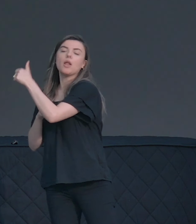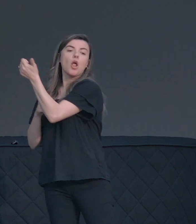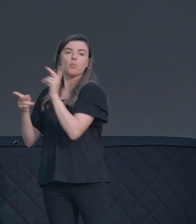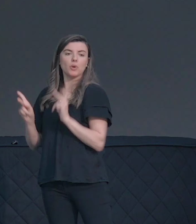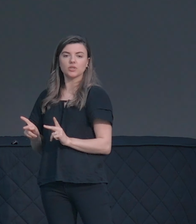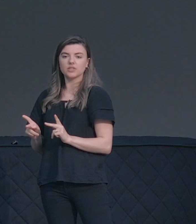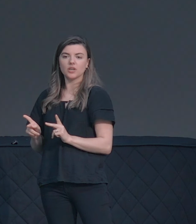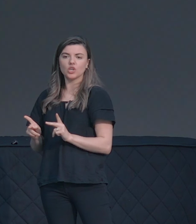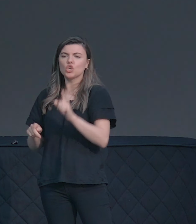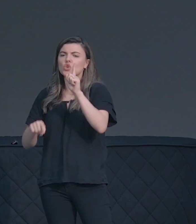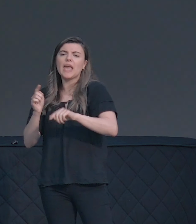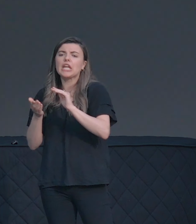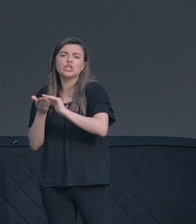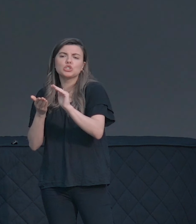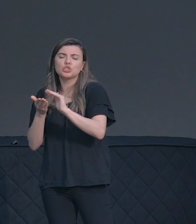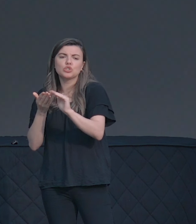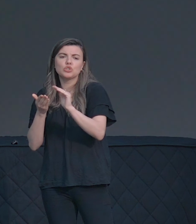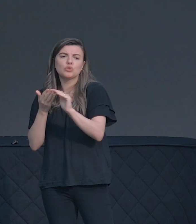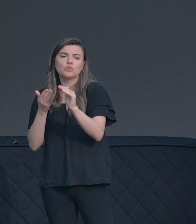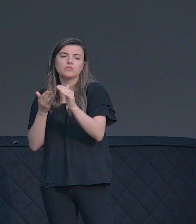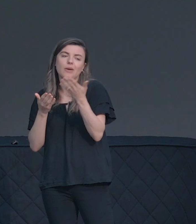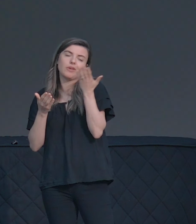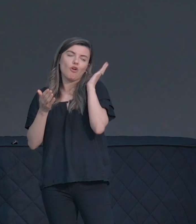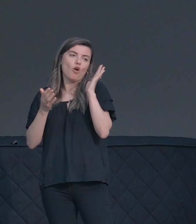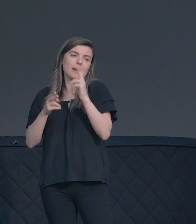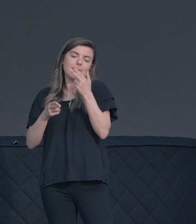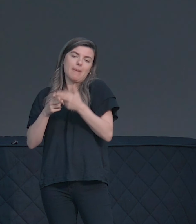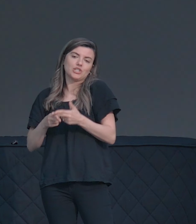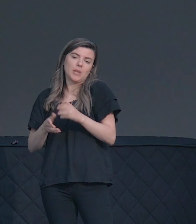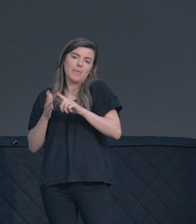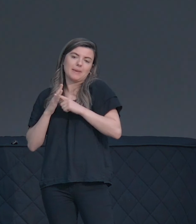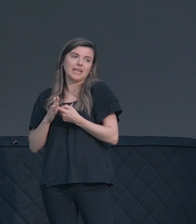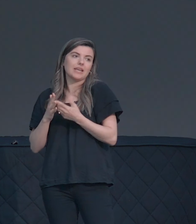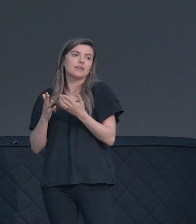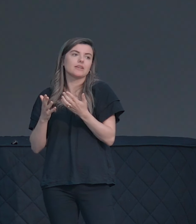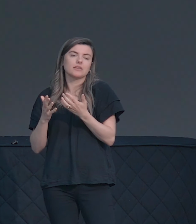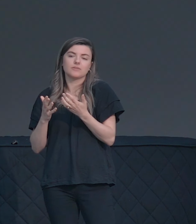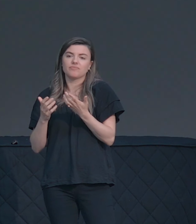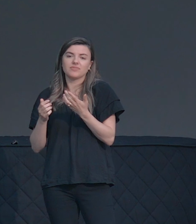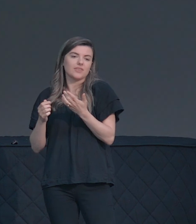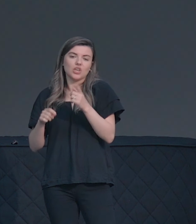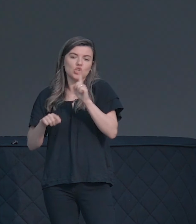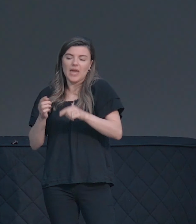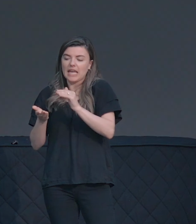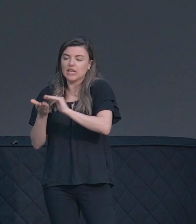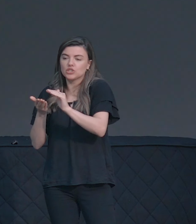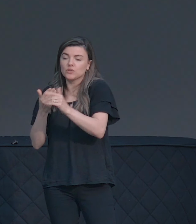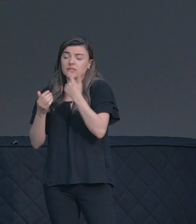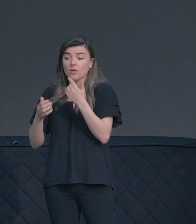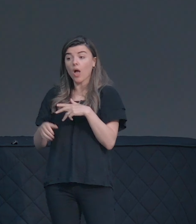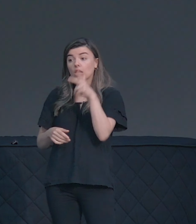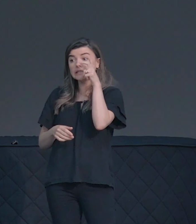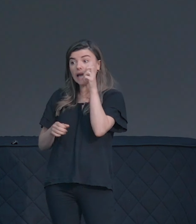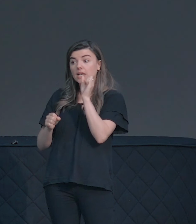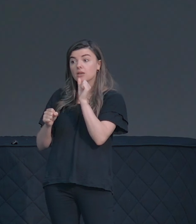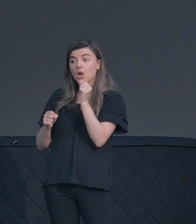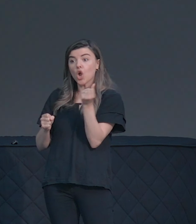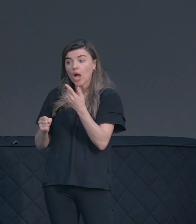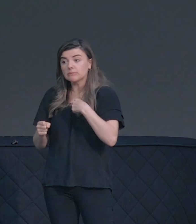use the excuses that we've already mentioned at the beginning. You can't use the excuse, "Well, Satan made me do